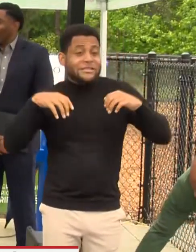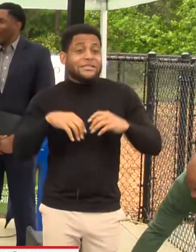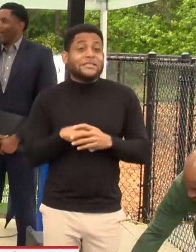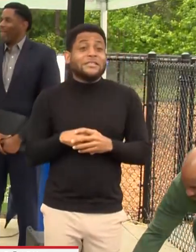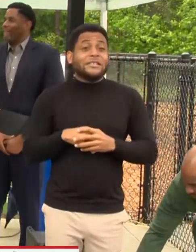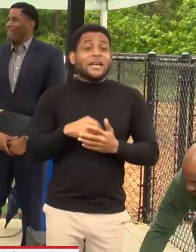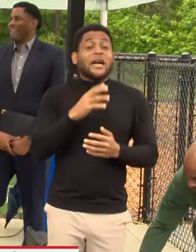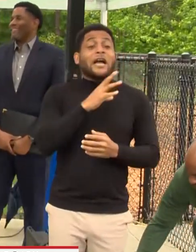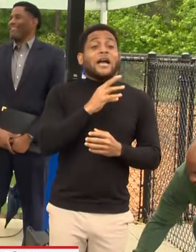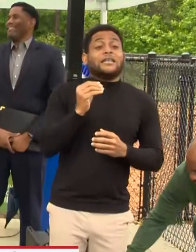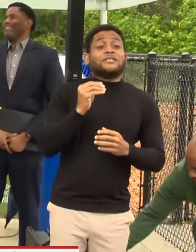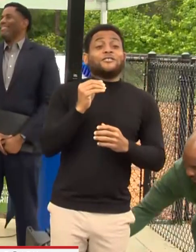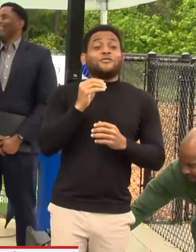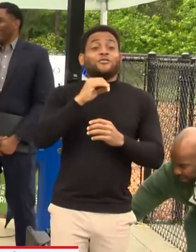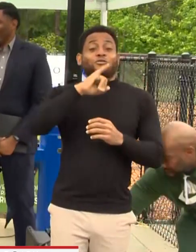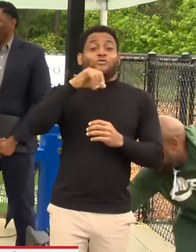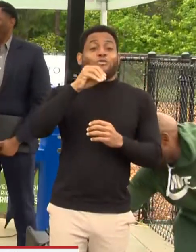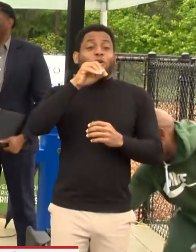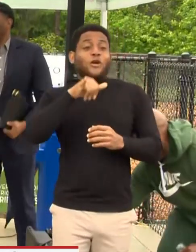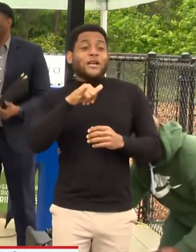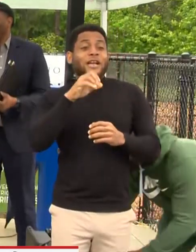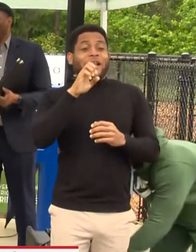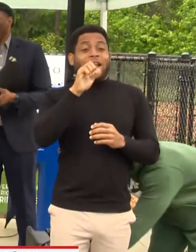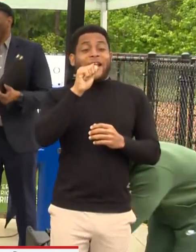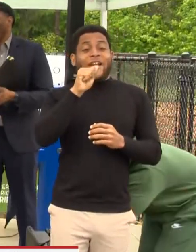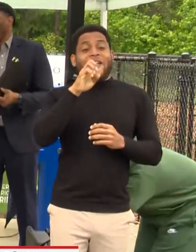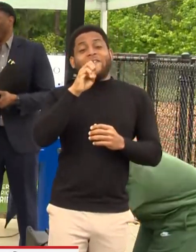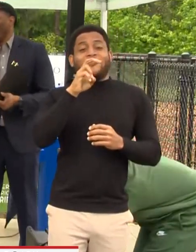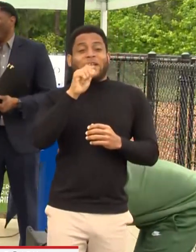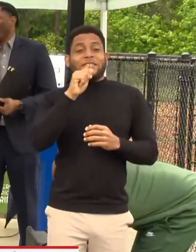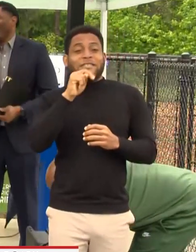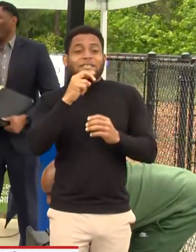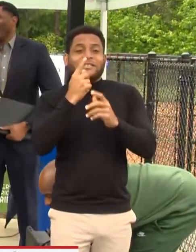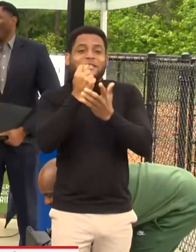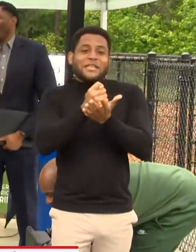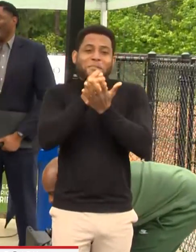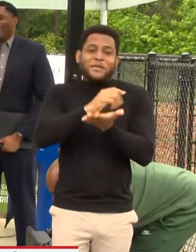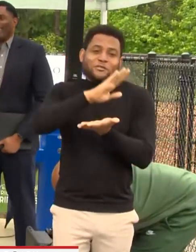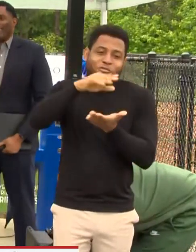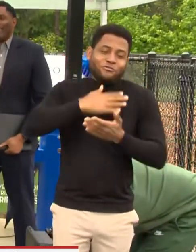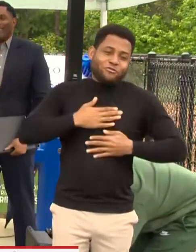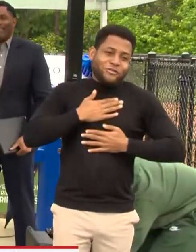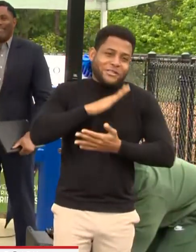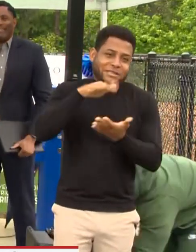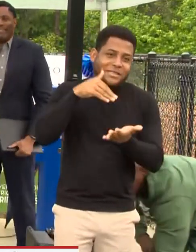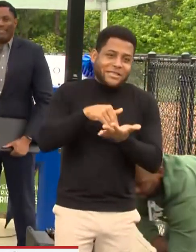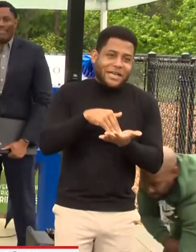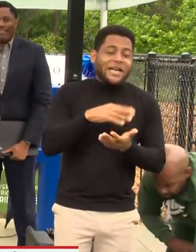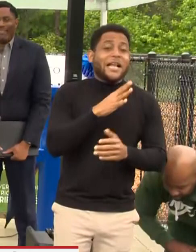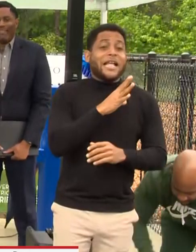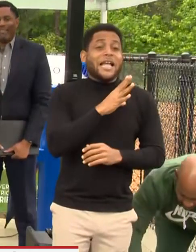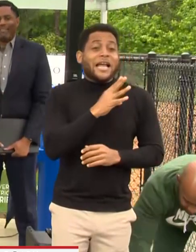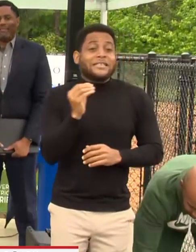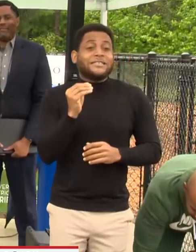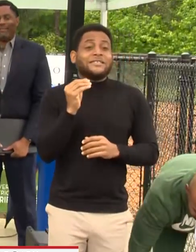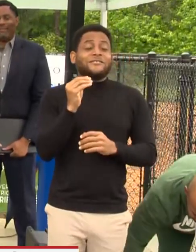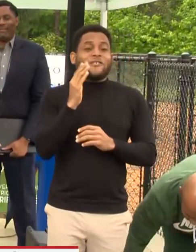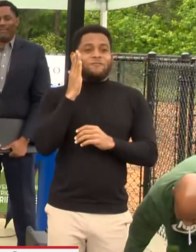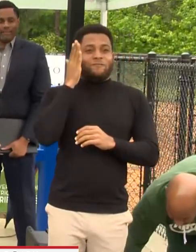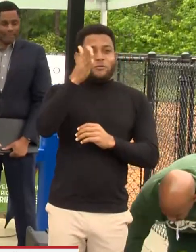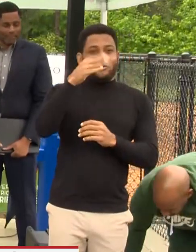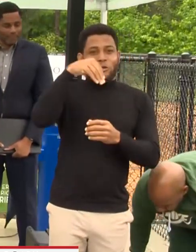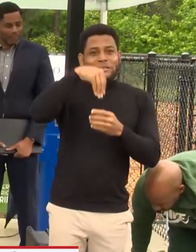Joy Evans Therapeutic Recreation Center, and the future indoor sports complex